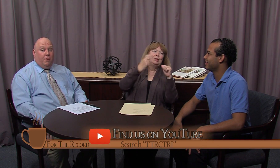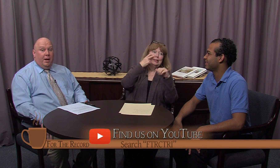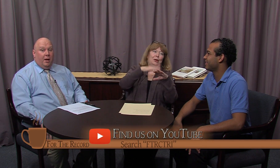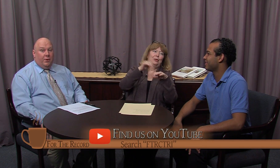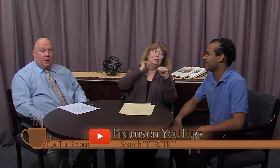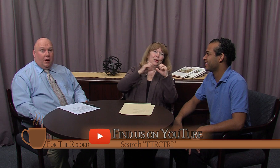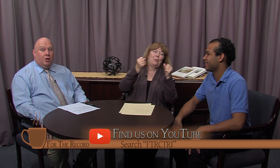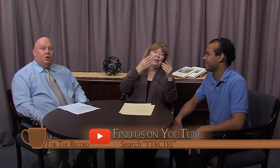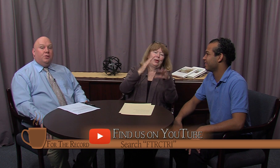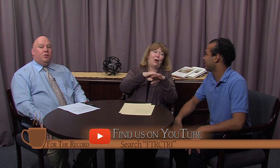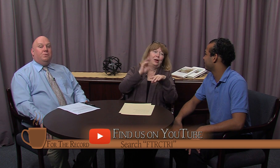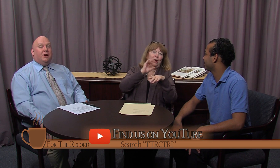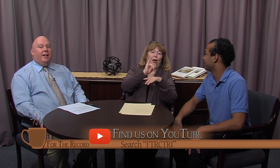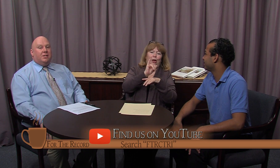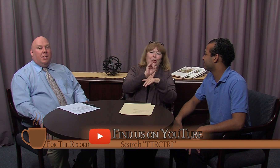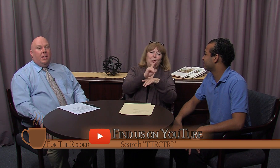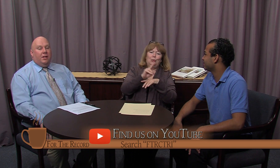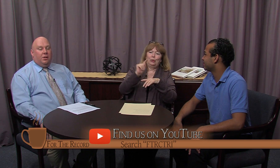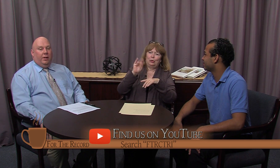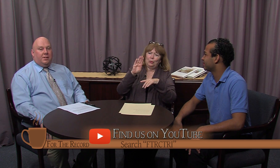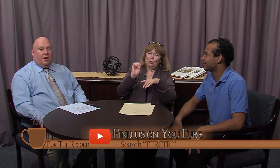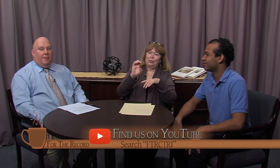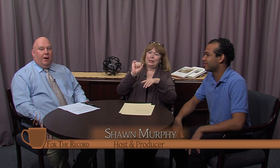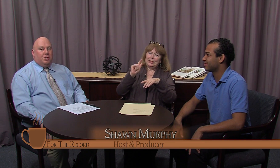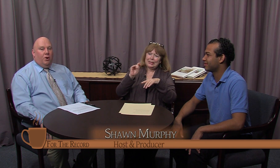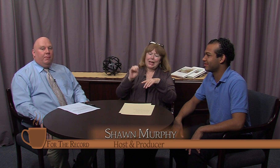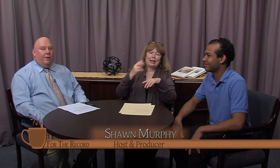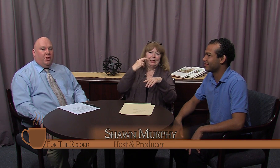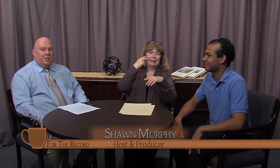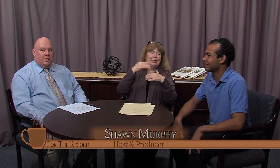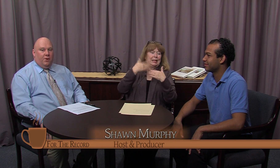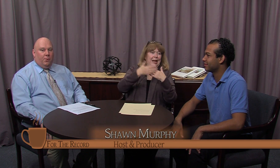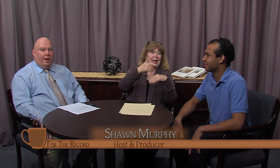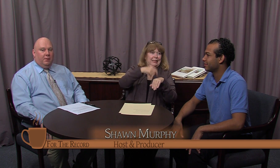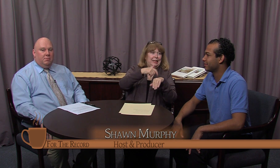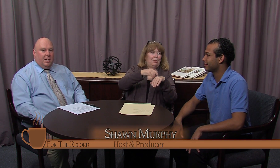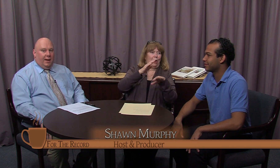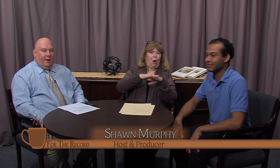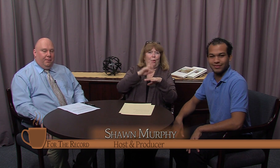and many others on our YouTube site. Until next time, I'm Sean Murphy. This is For the Record. Take care.